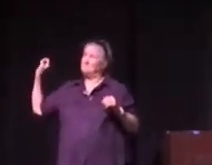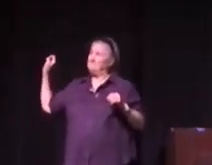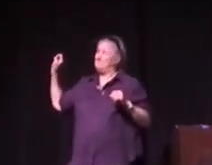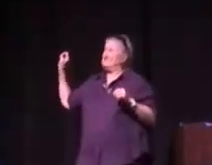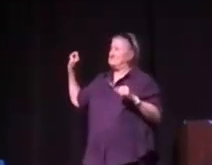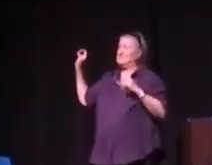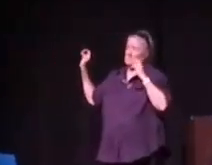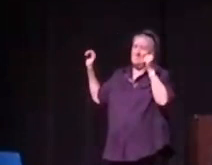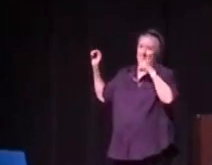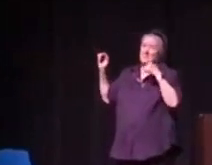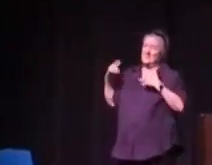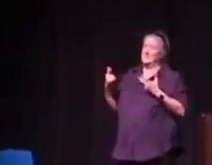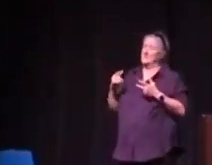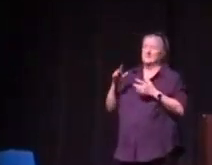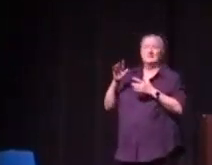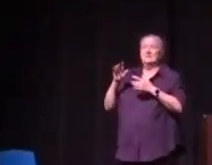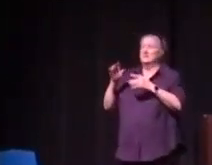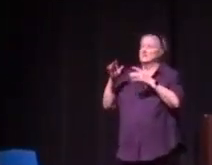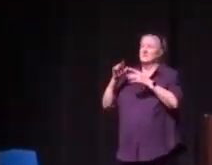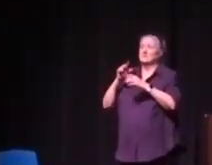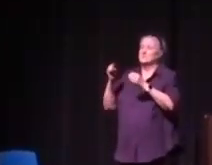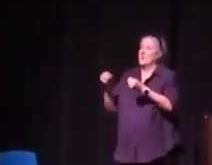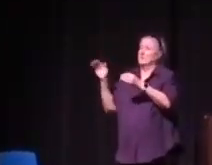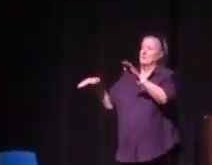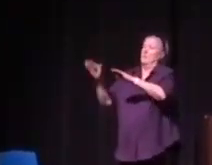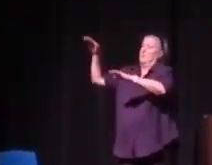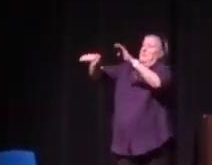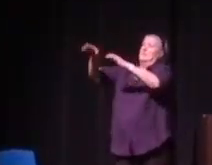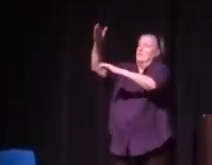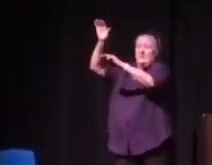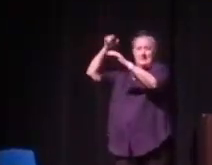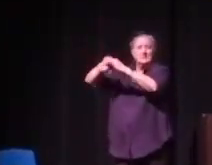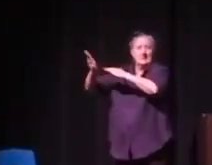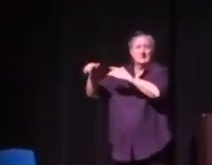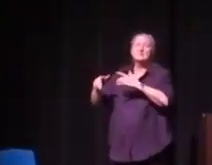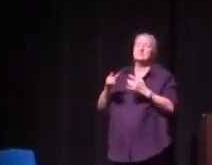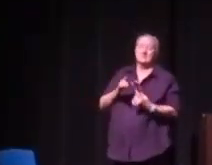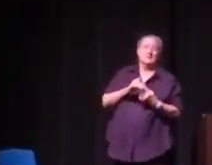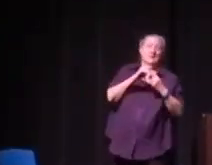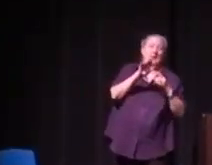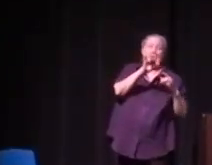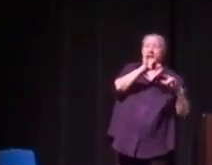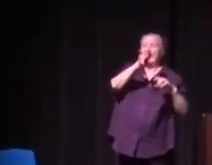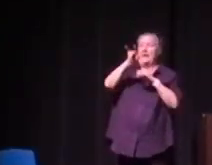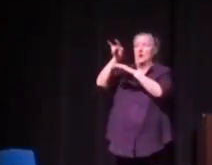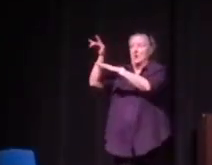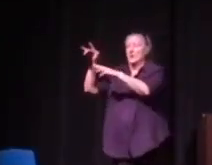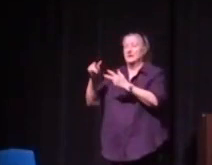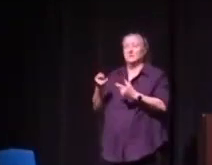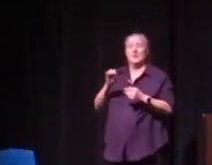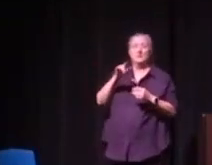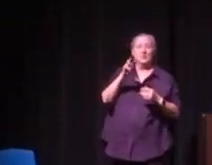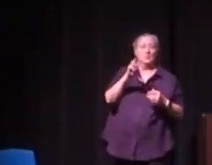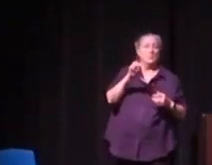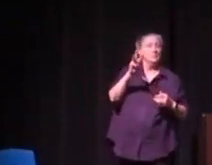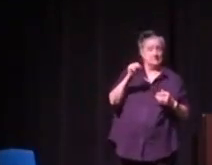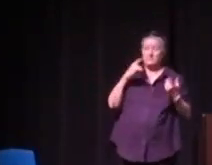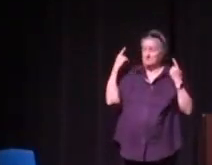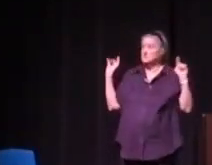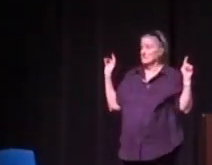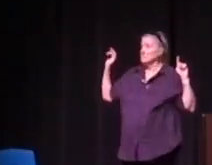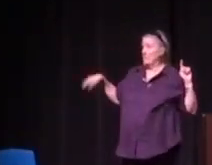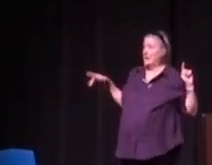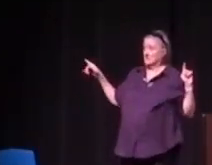the terrain in there was really unforgiving, and there was really no way to get in there to stop it other than with air and ground crews, and we were successful in doing